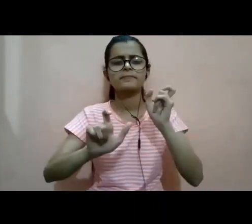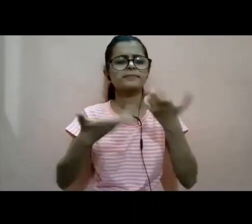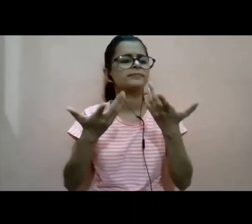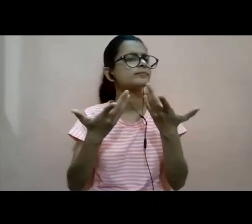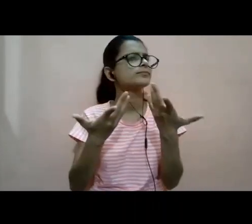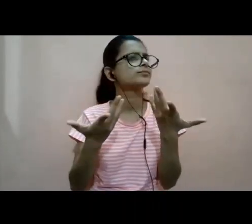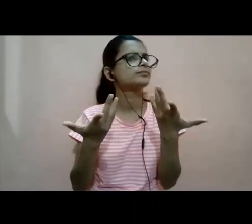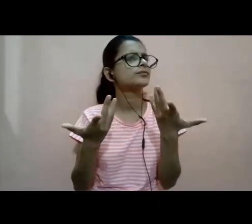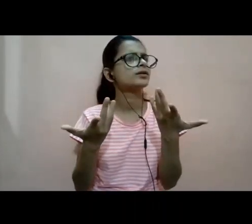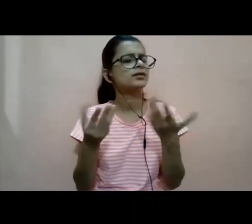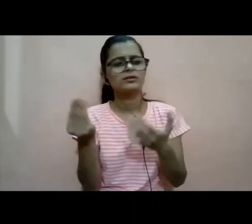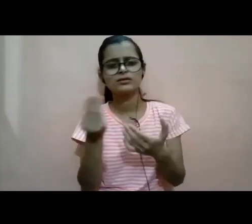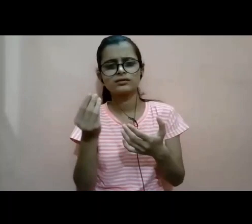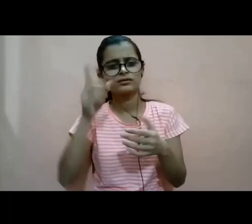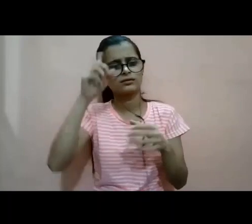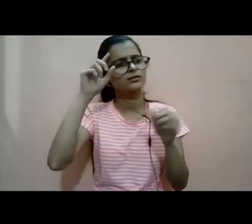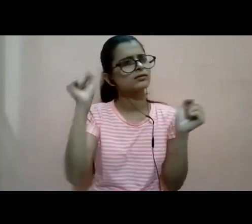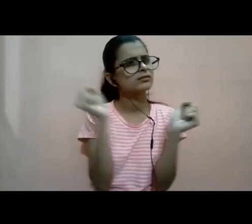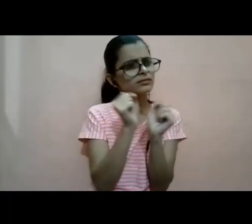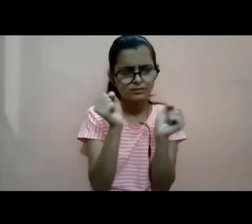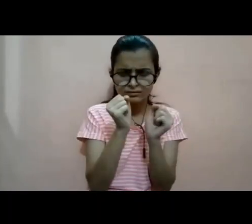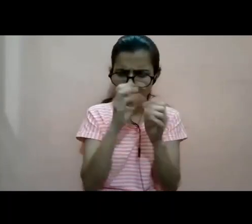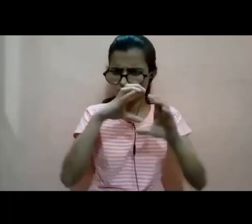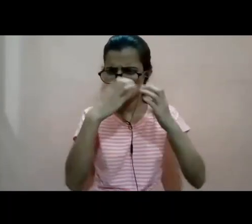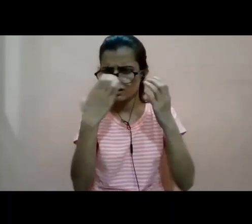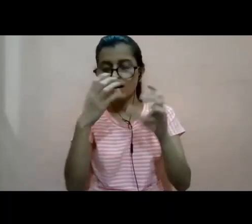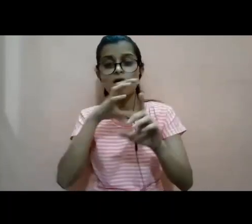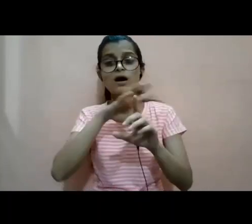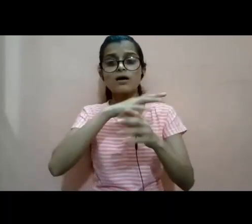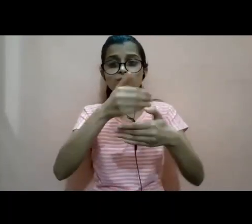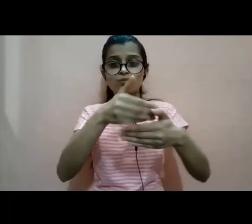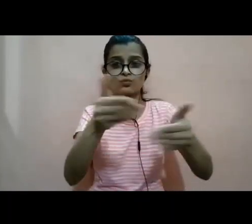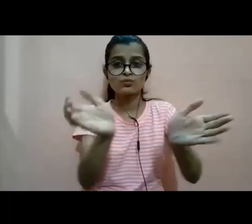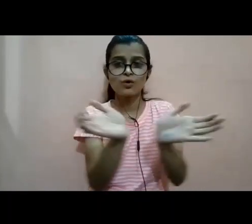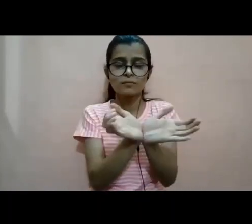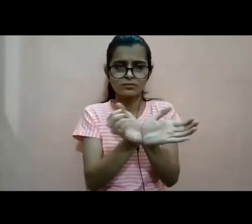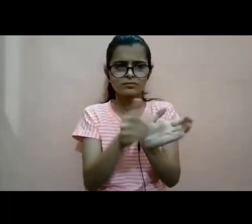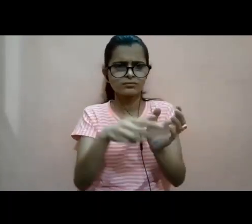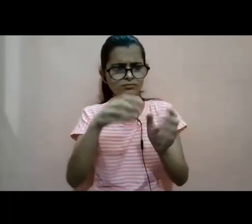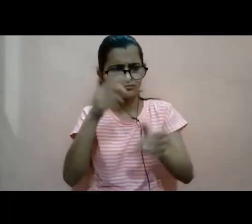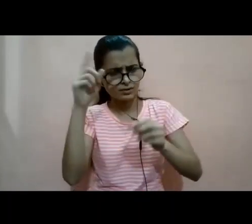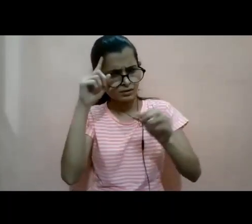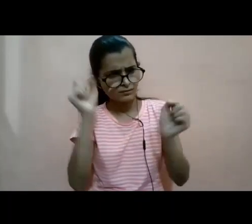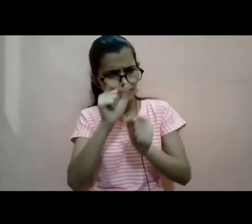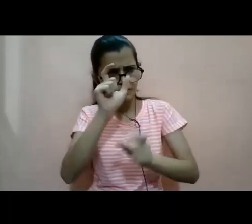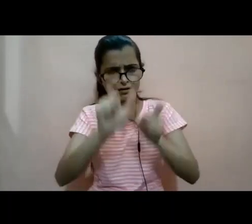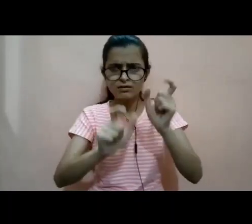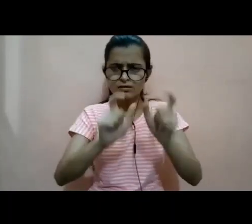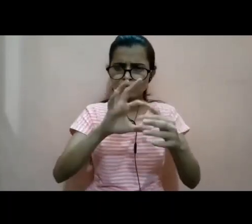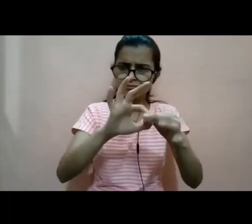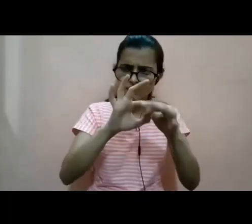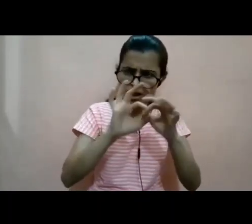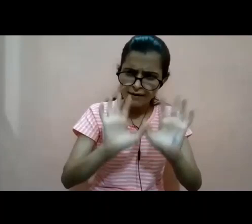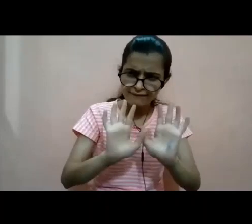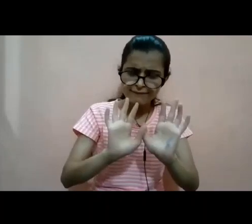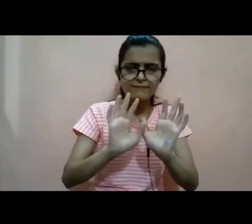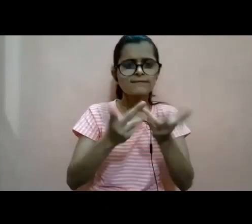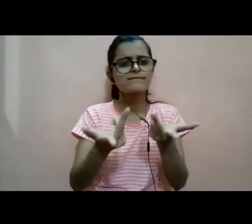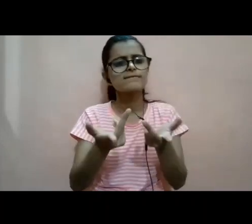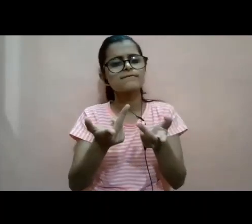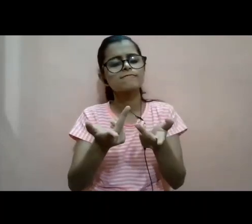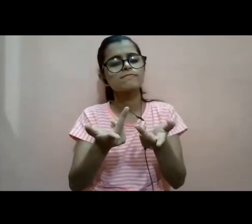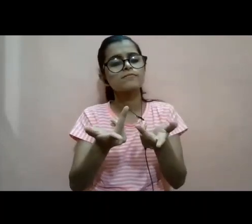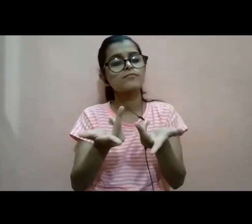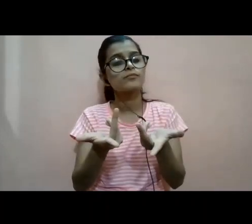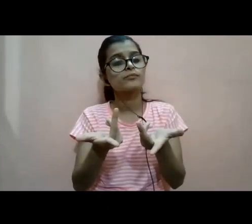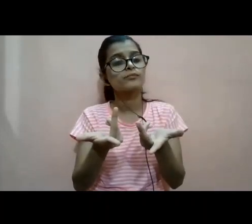taking comfort in community. Yeah. And that seemed to be really, it was kind of amusing